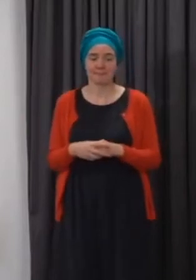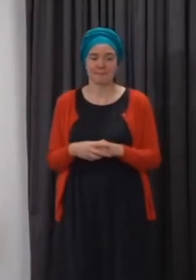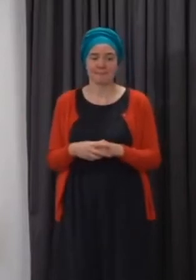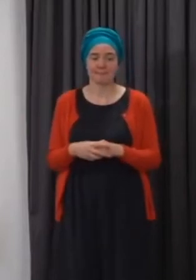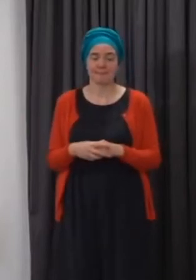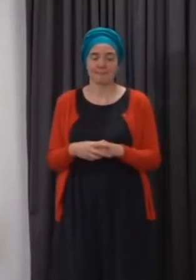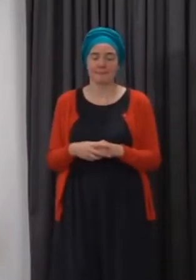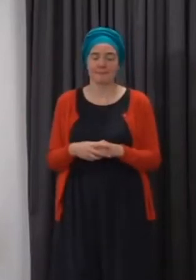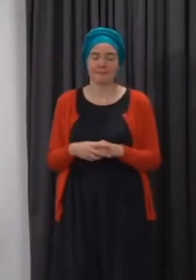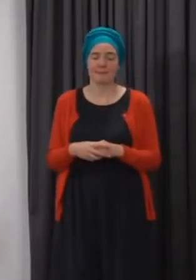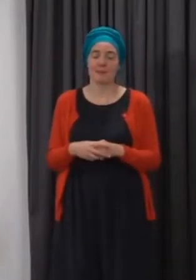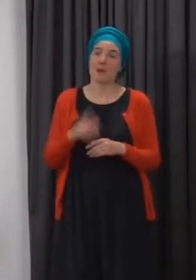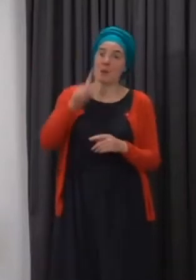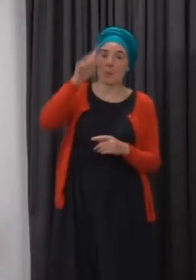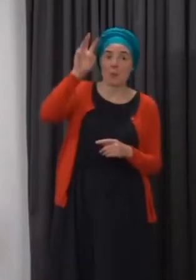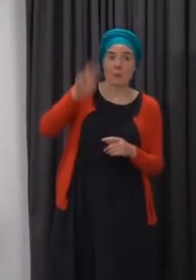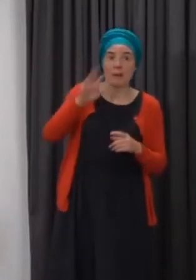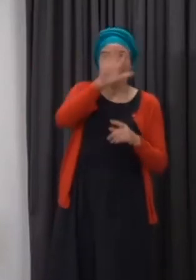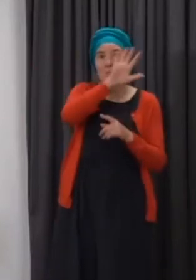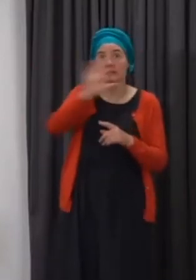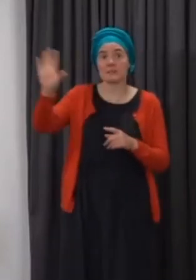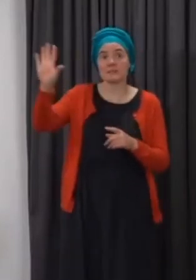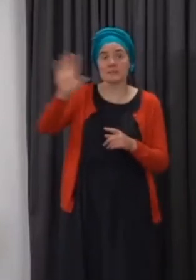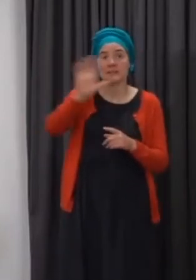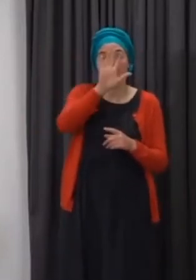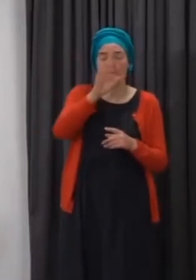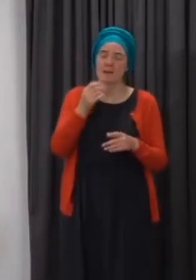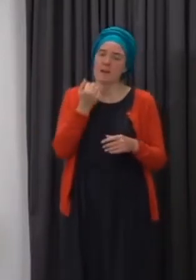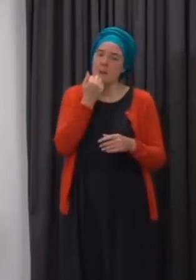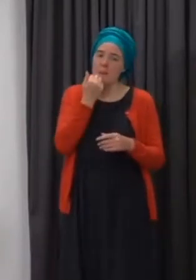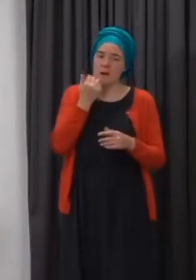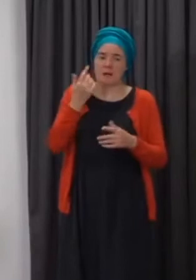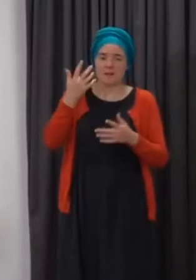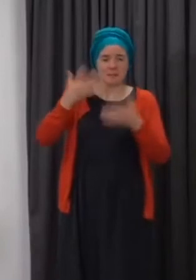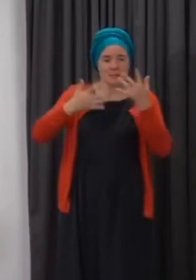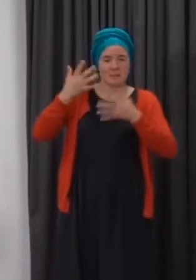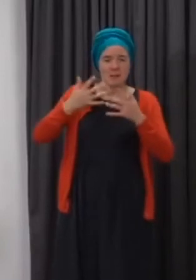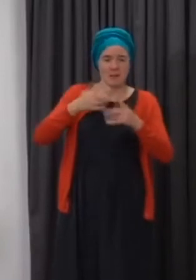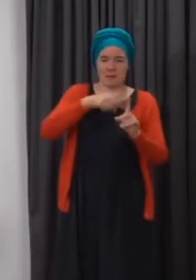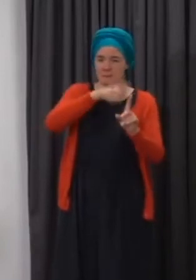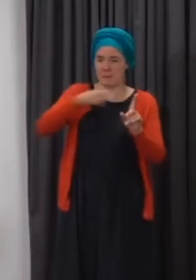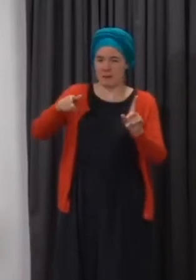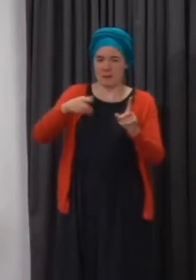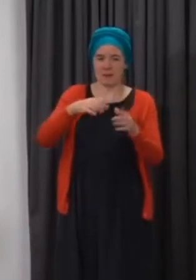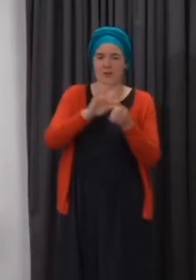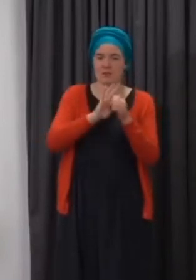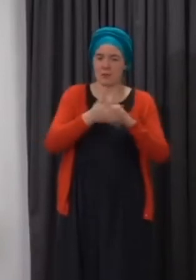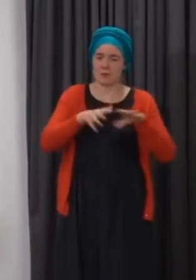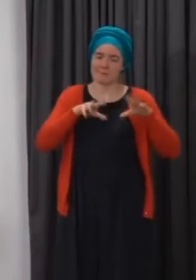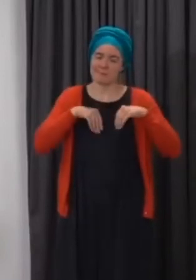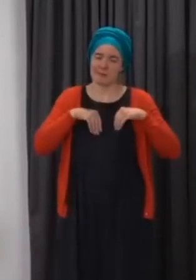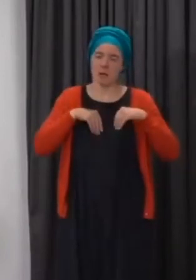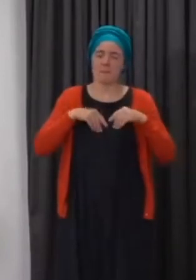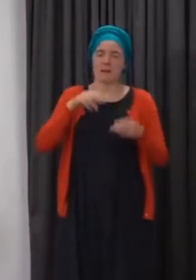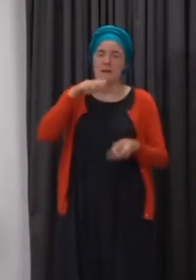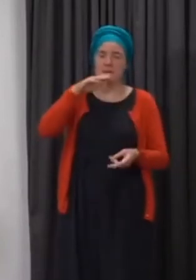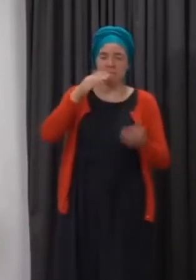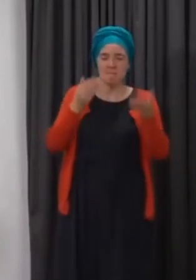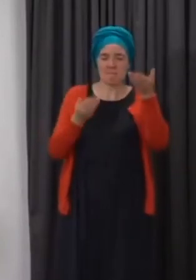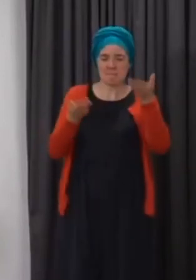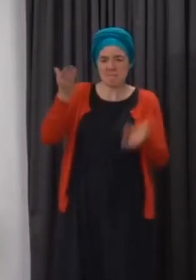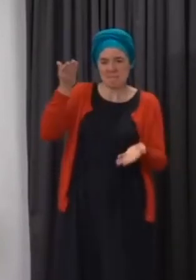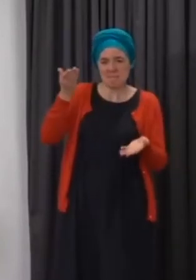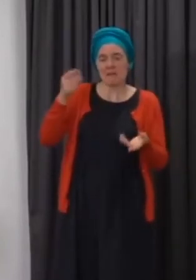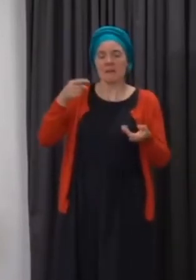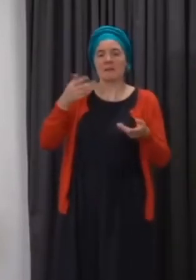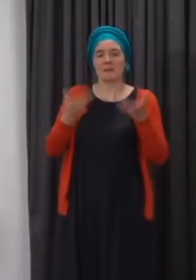The number of cases in North Wales has remained generally lower in terms of proportion of cases than other areas of Wales.